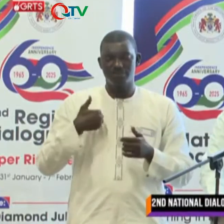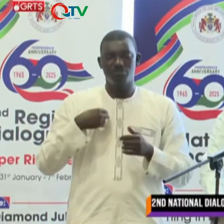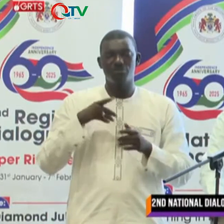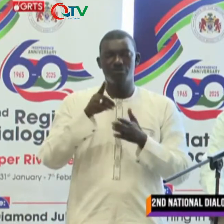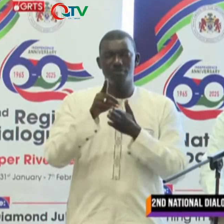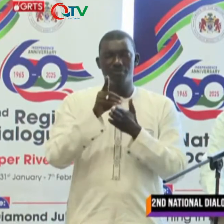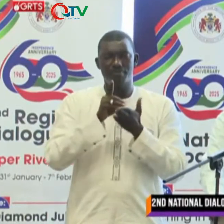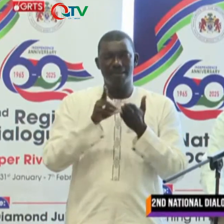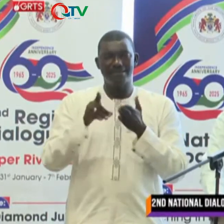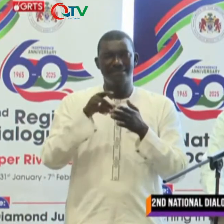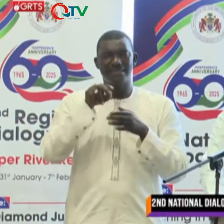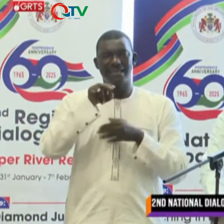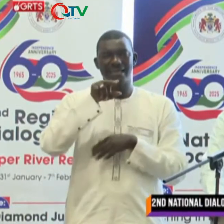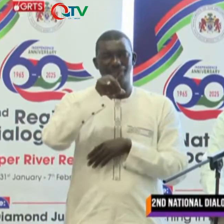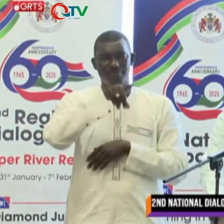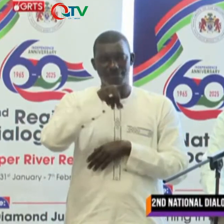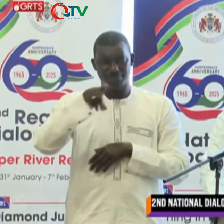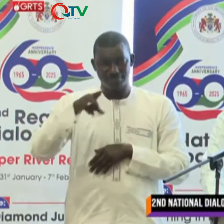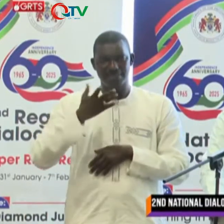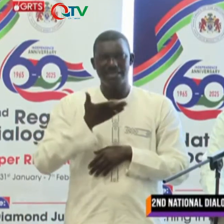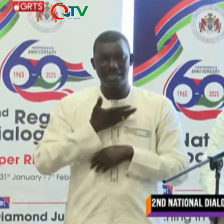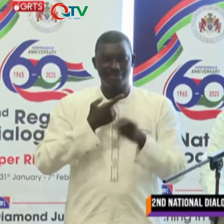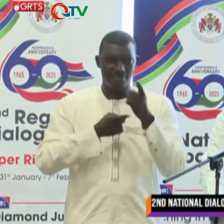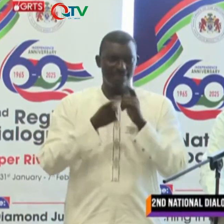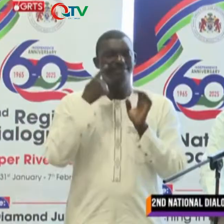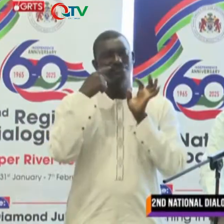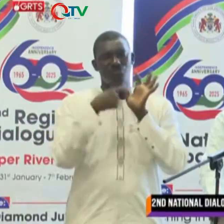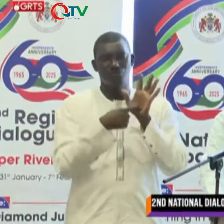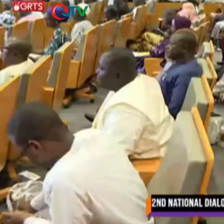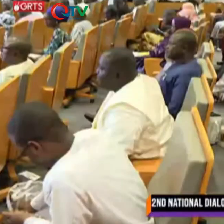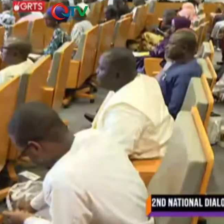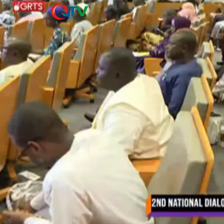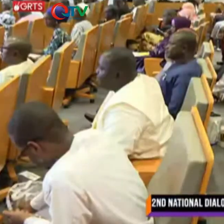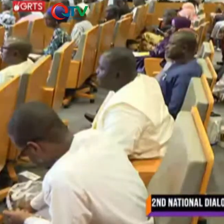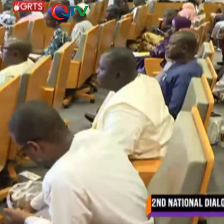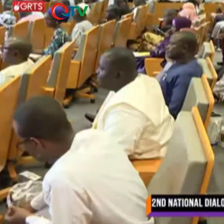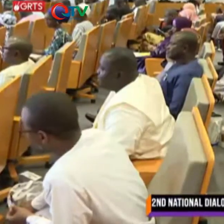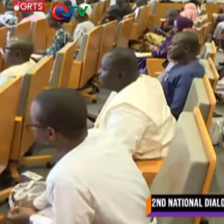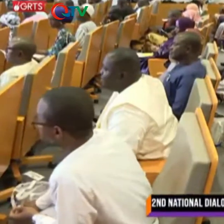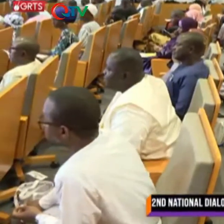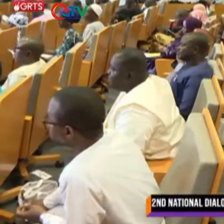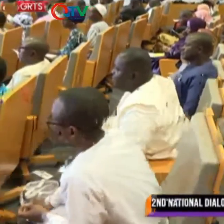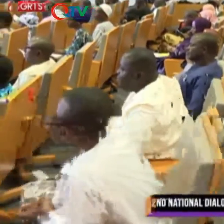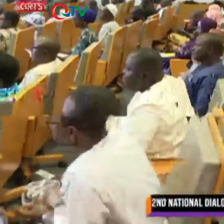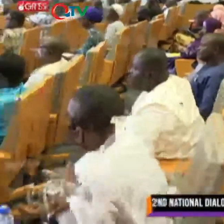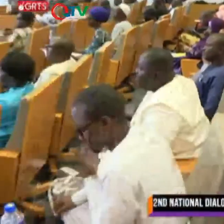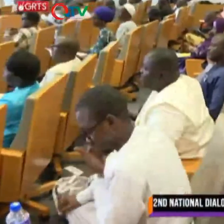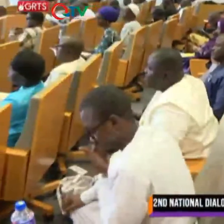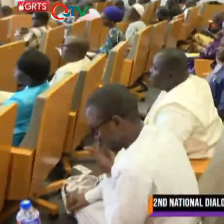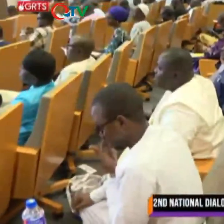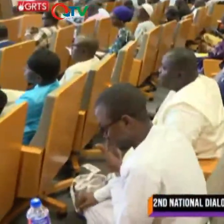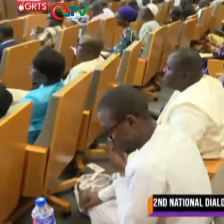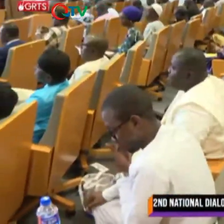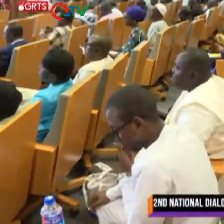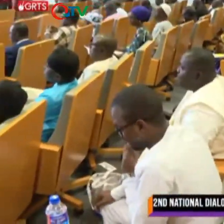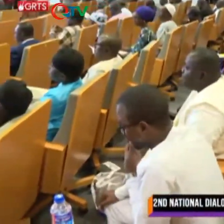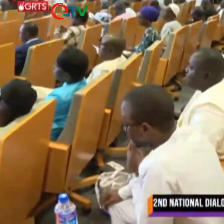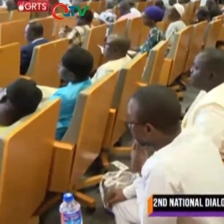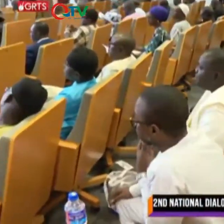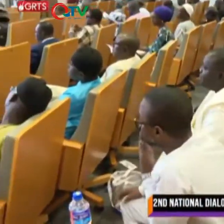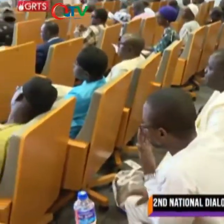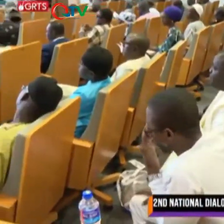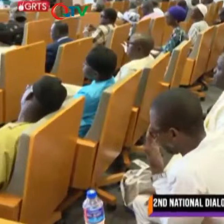my leadership, has again demonstrated that different political parties can work together in the same